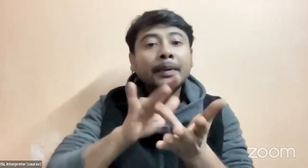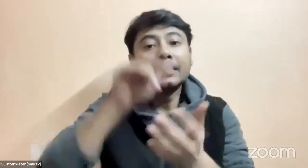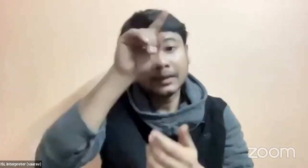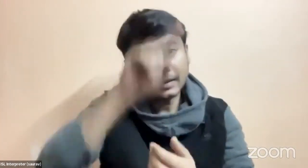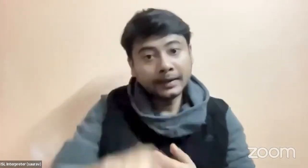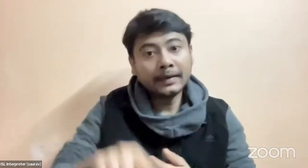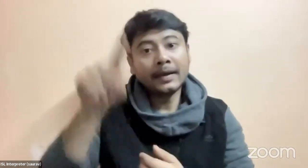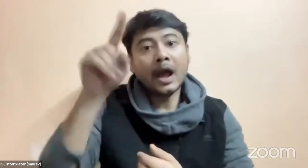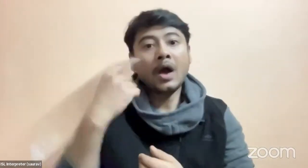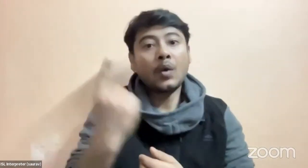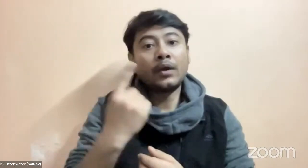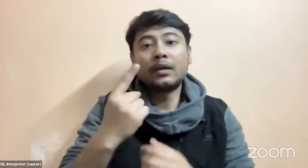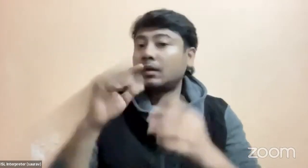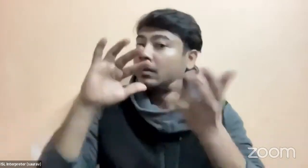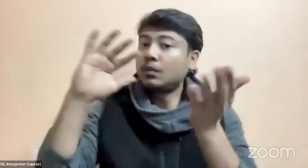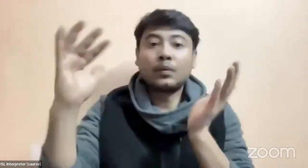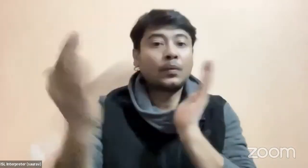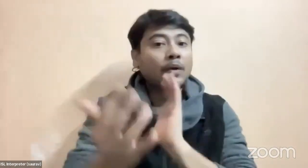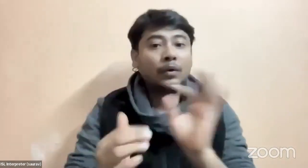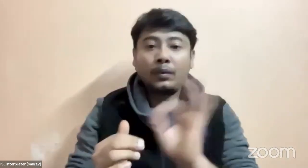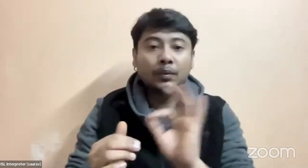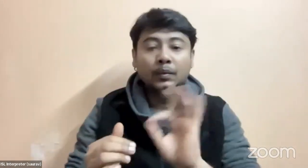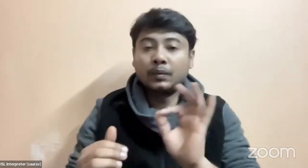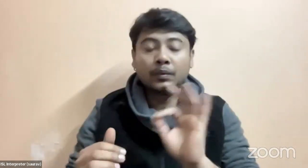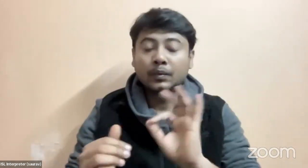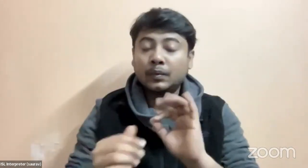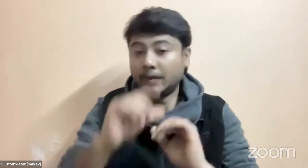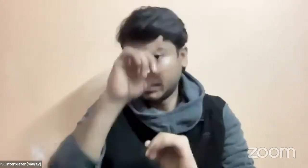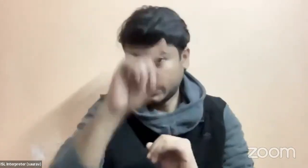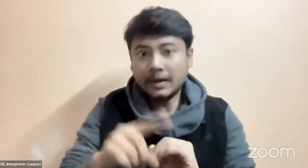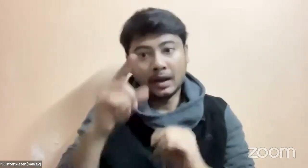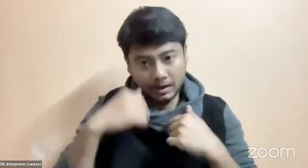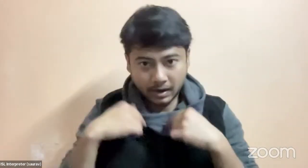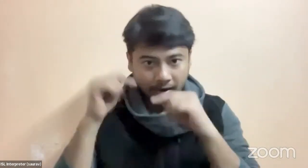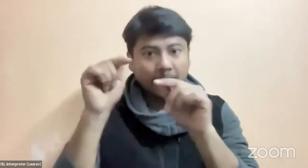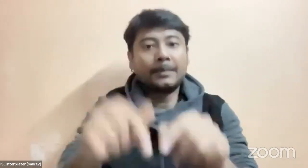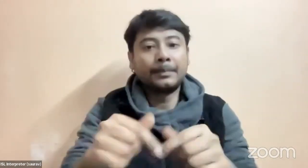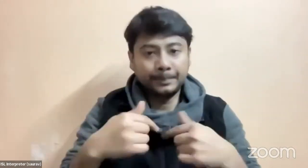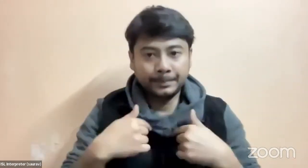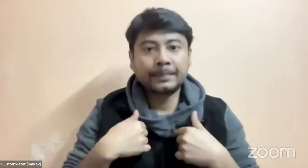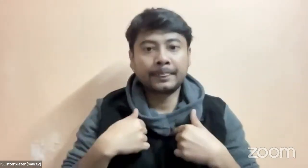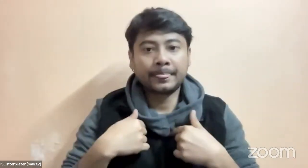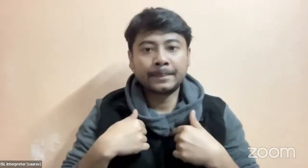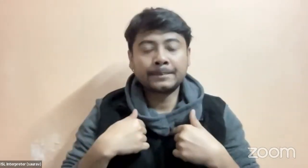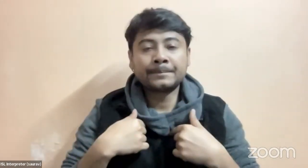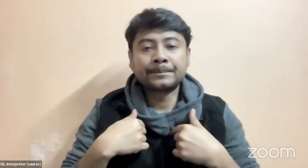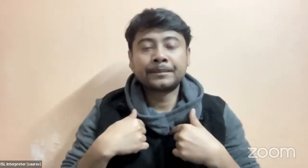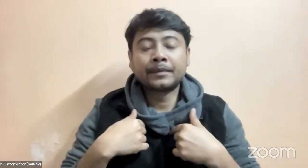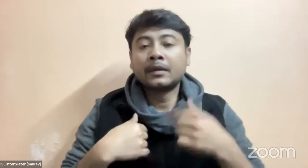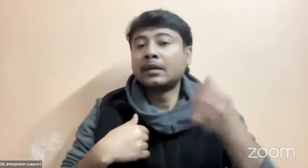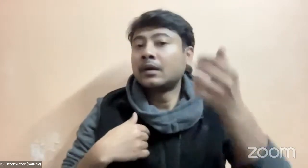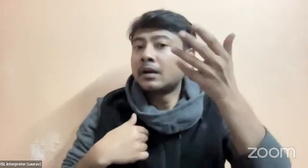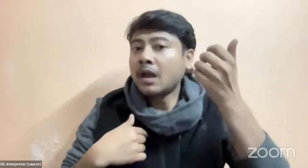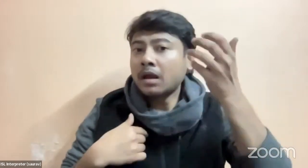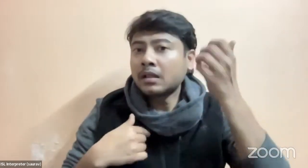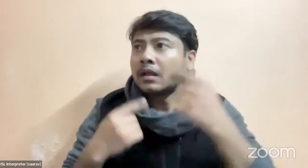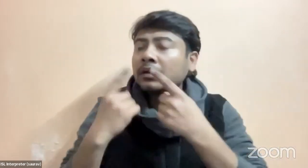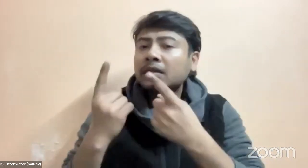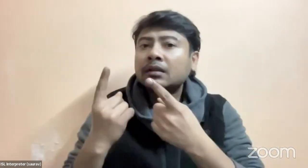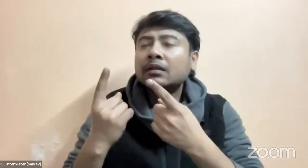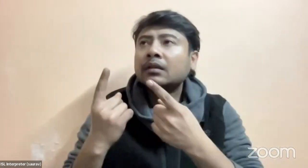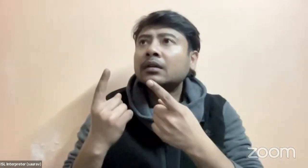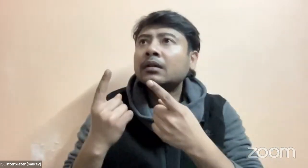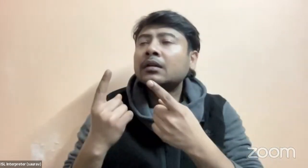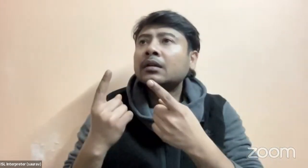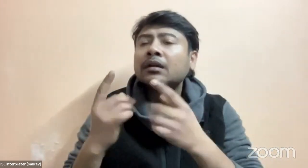Then Narad Muni says, "But my dear Lord, at least in India, there will be some culture. But in